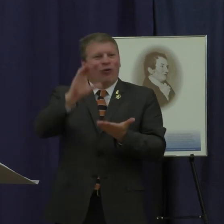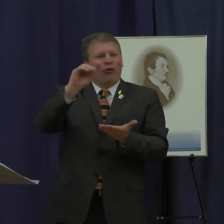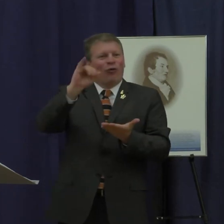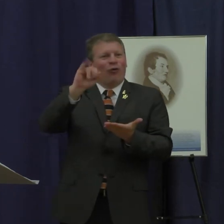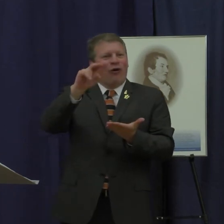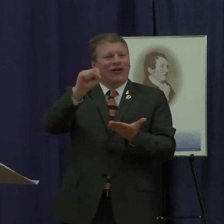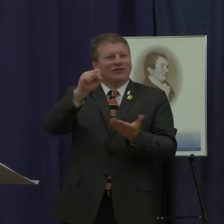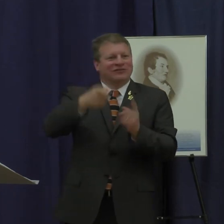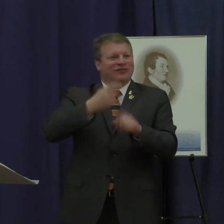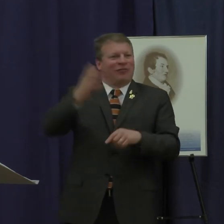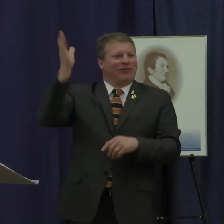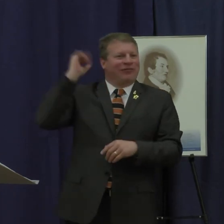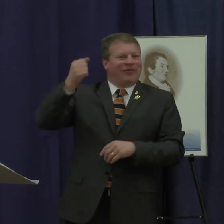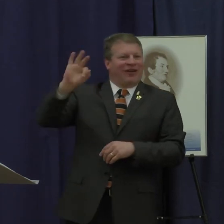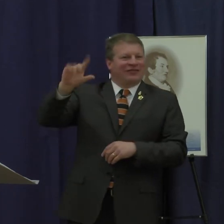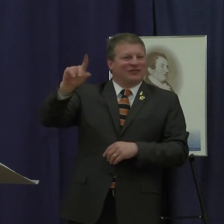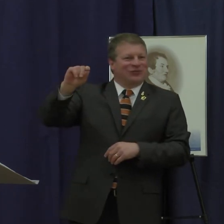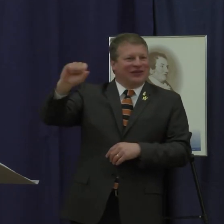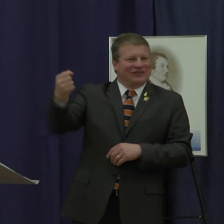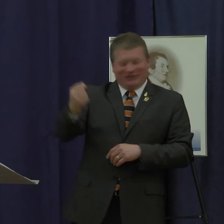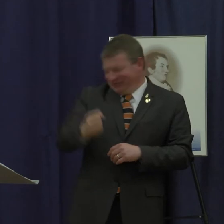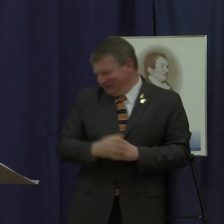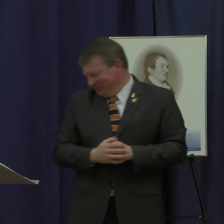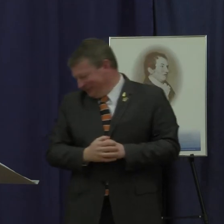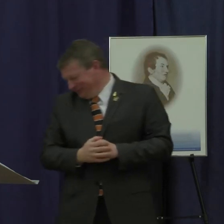and coins of the present year.